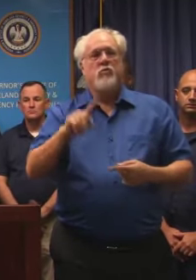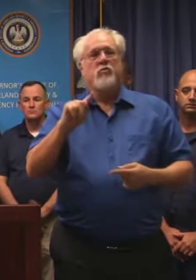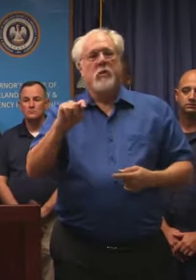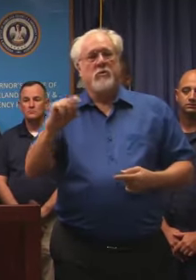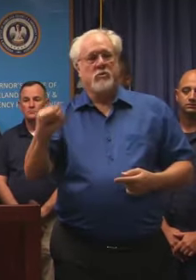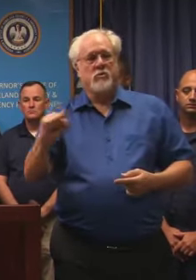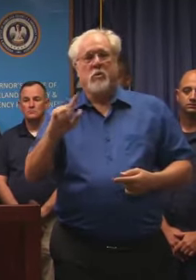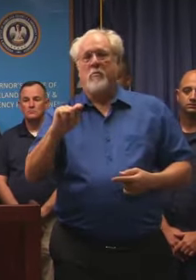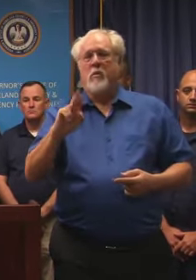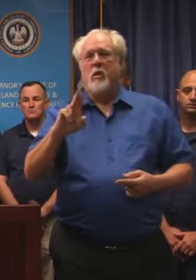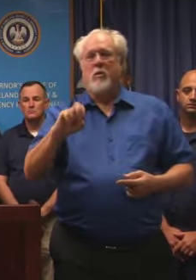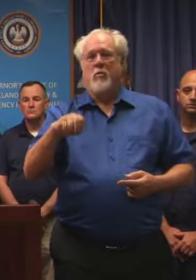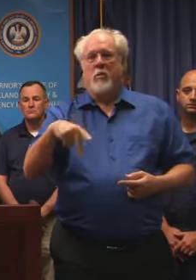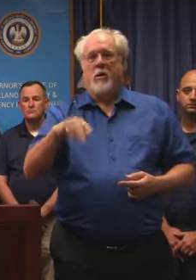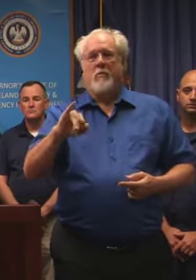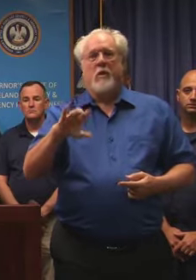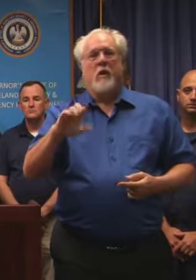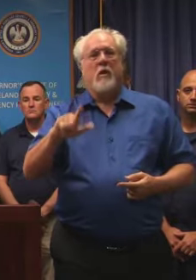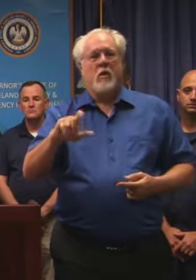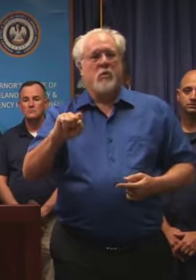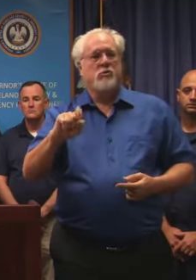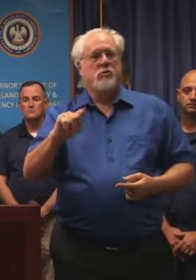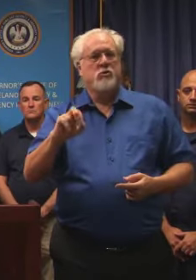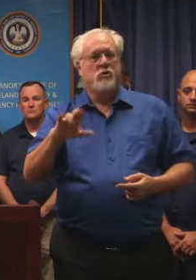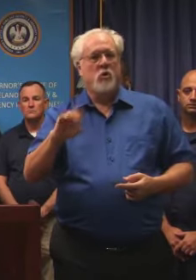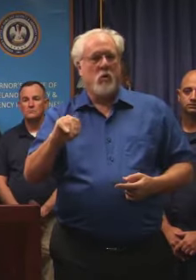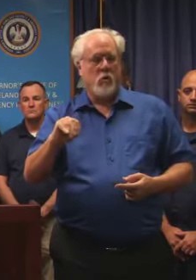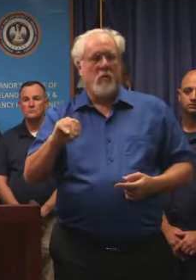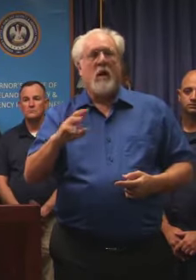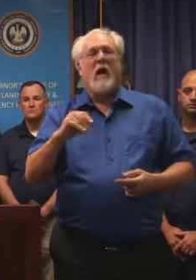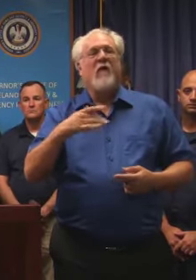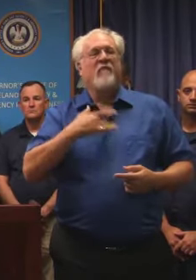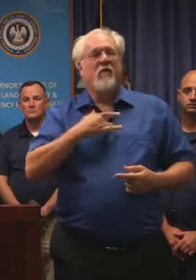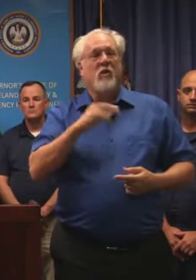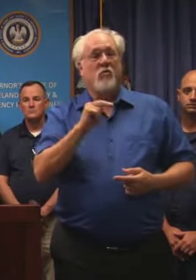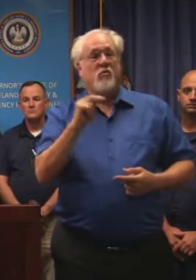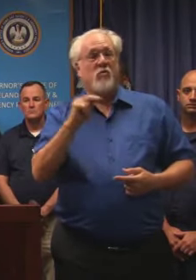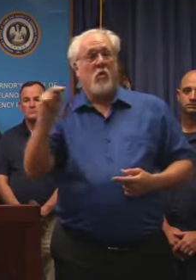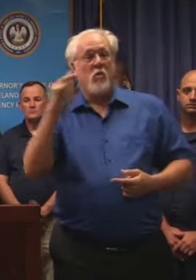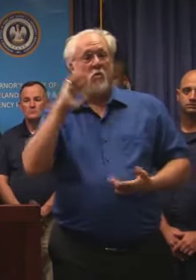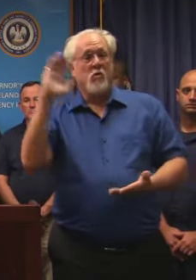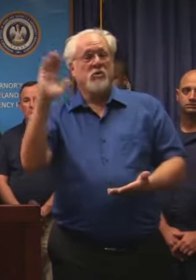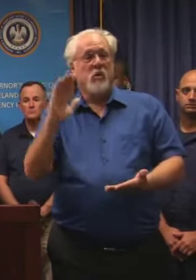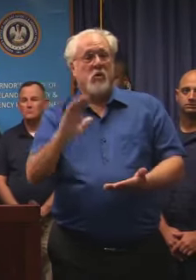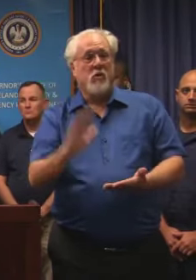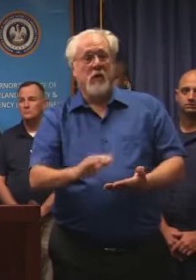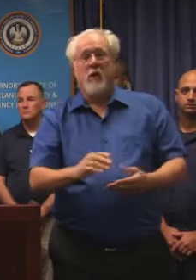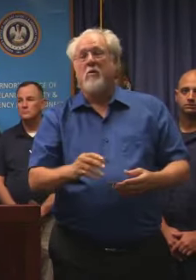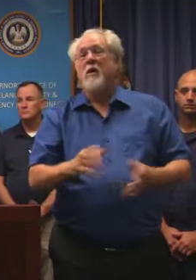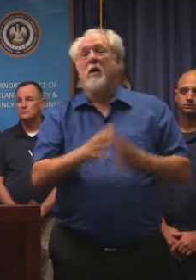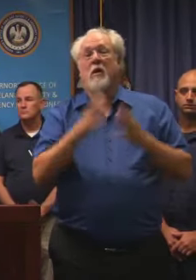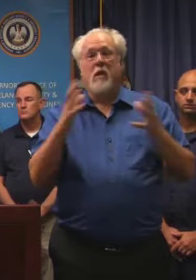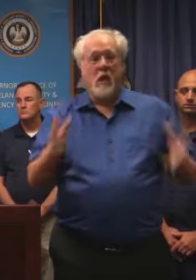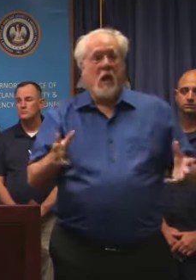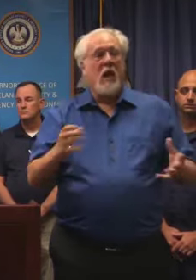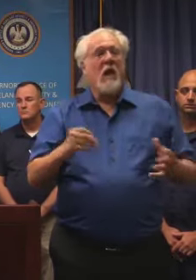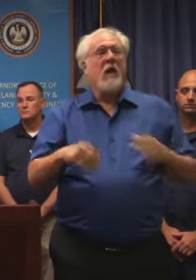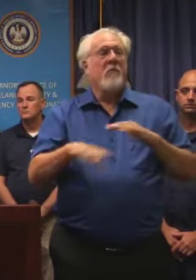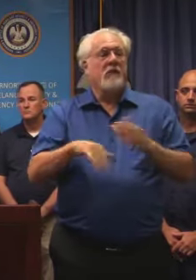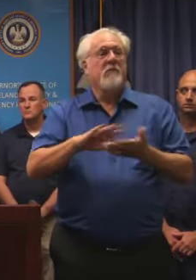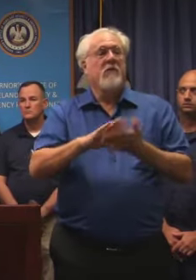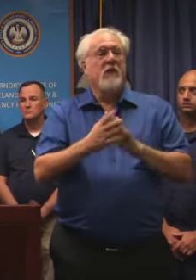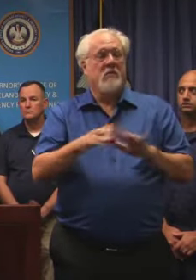storm. And we expect that the northward movement will slow down tremendously, and it will basically